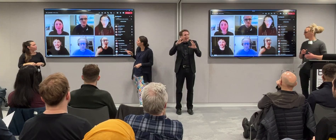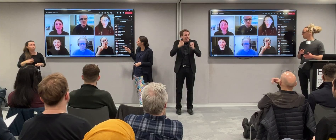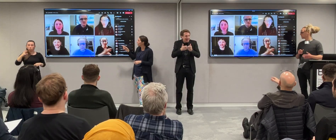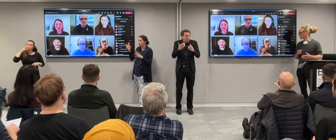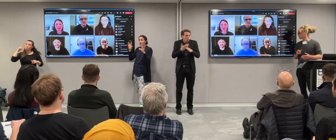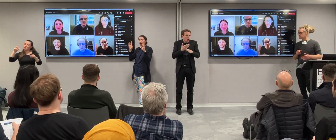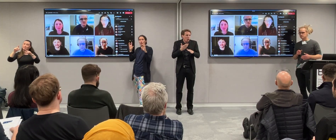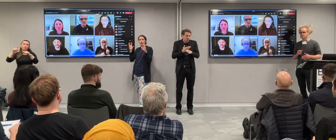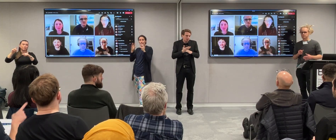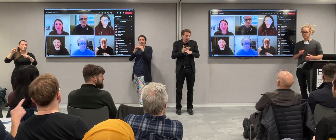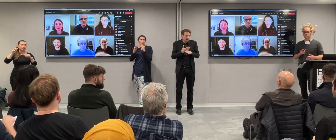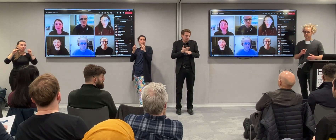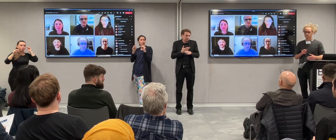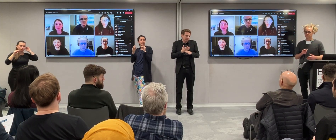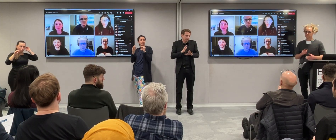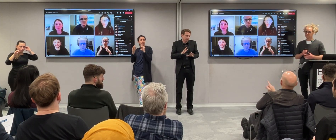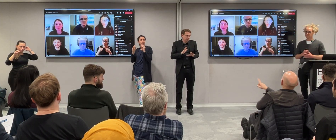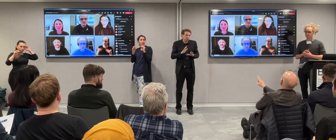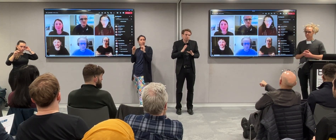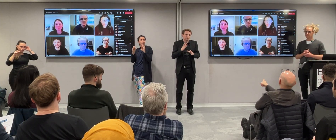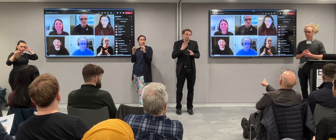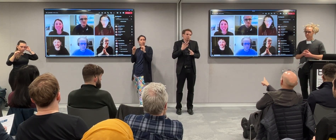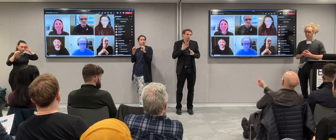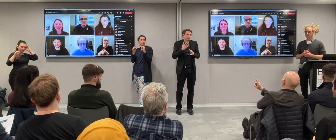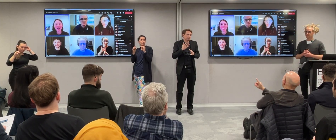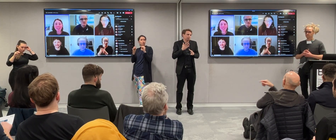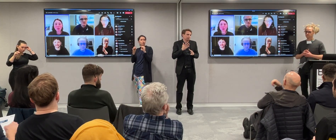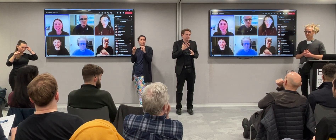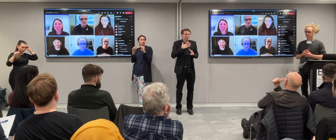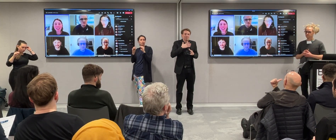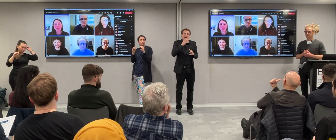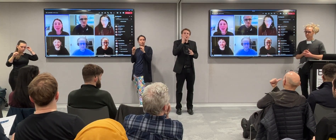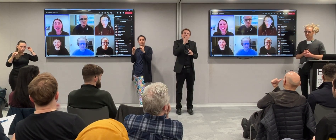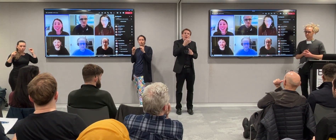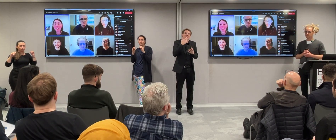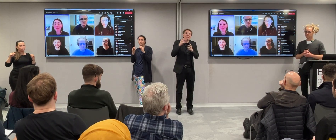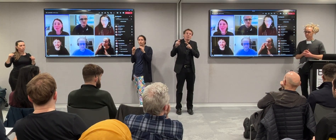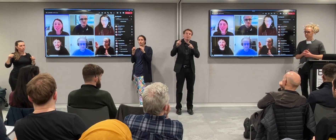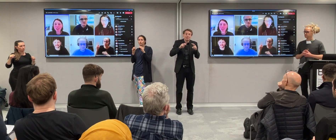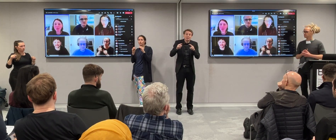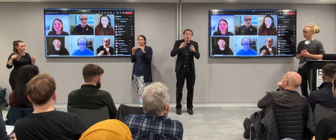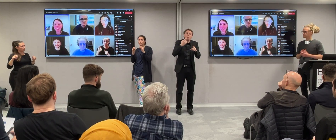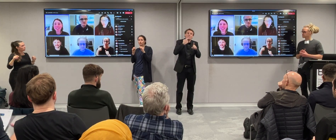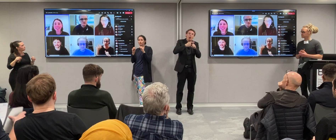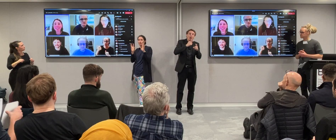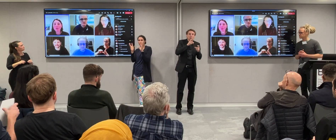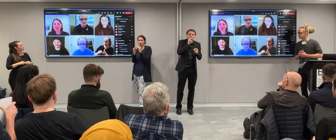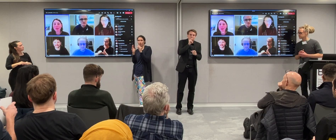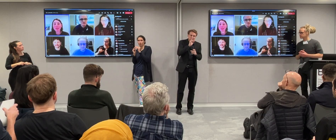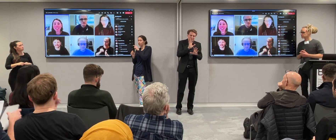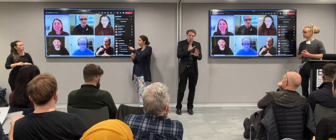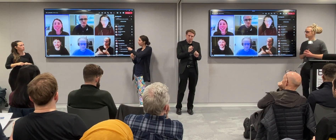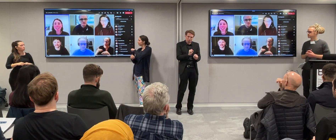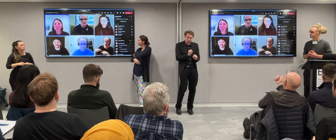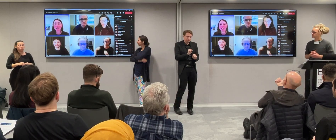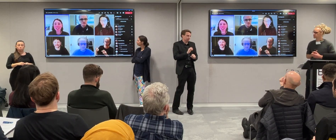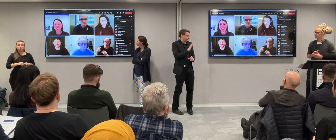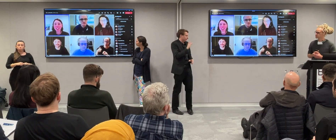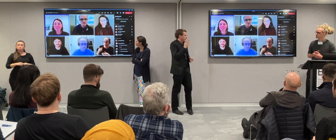meeting. Just stop explaining and then show it, because otherwise we can't see. Is that all right? Thank